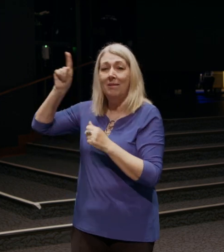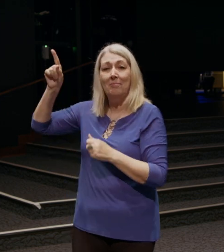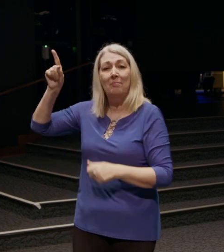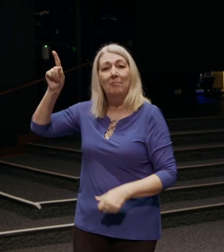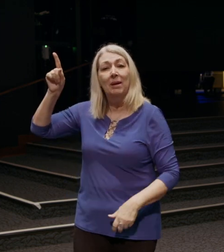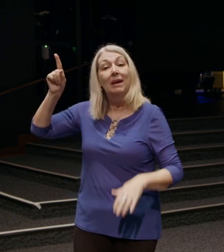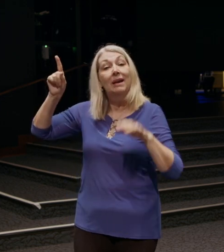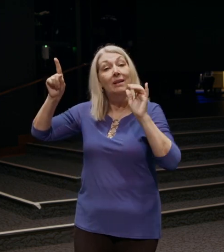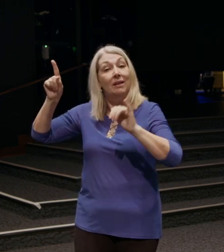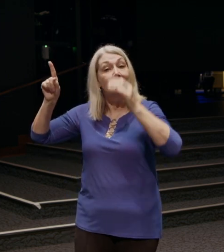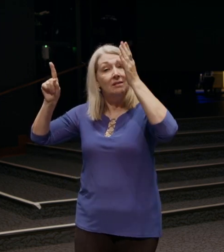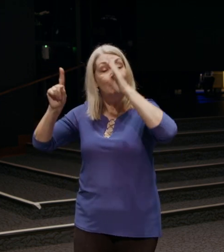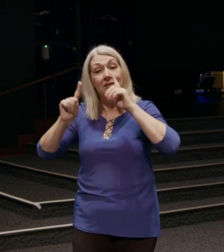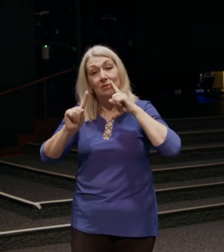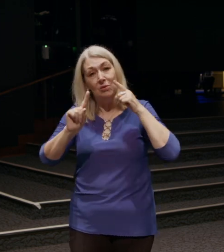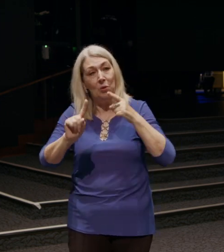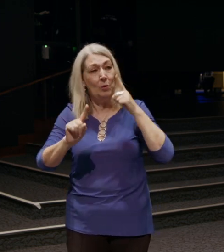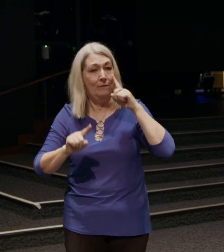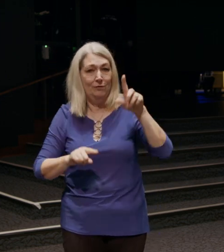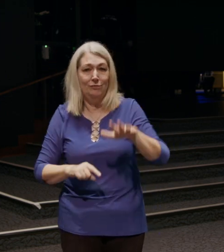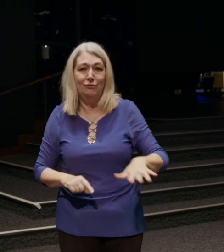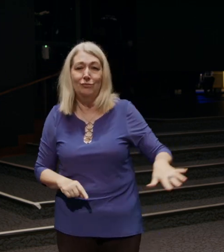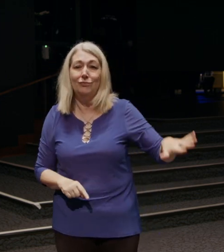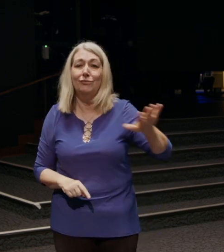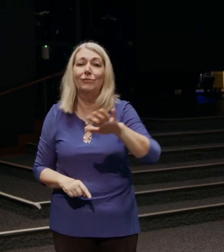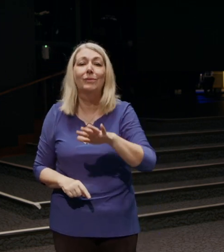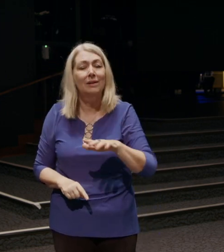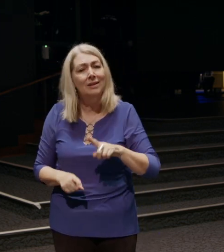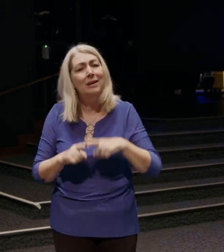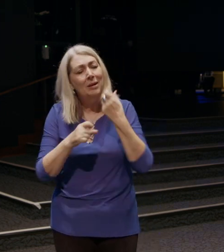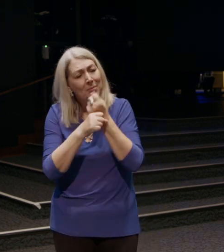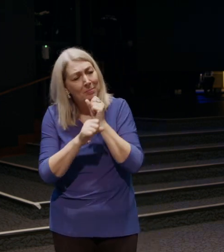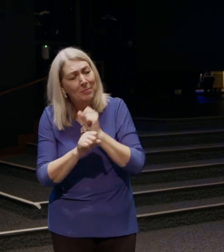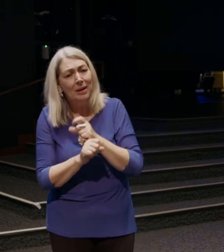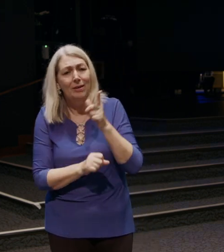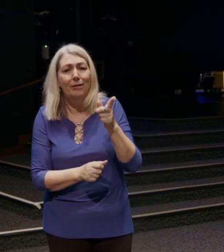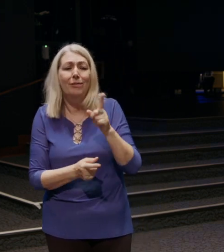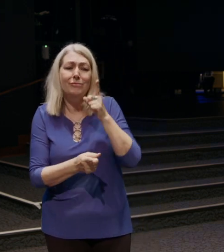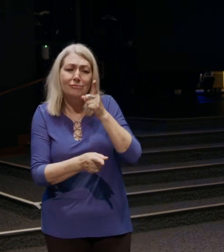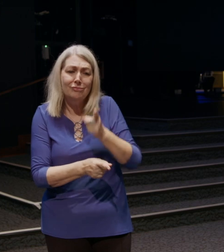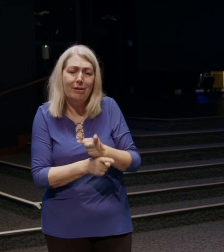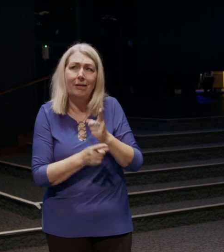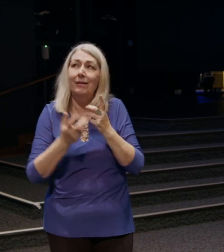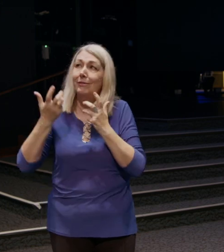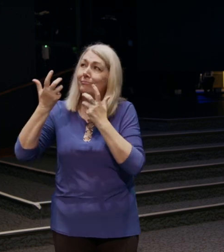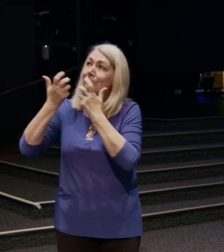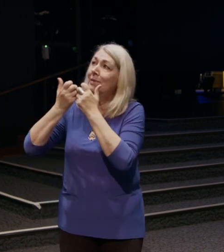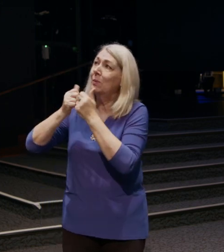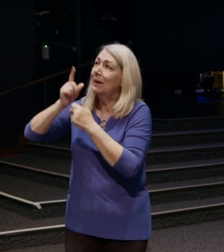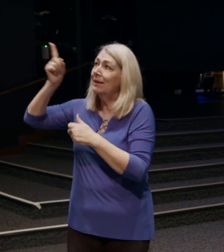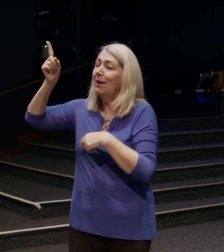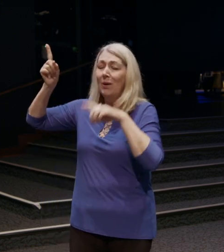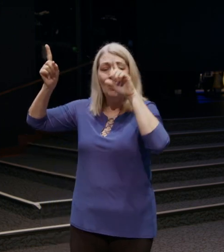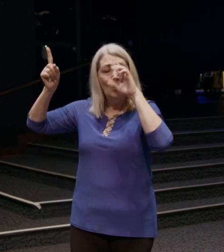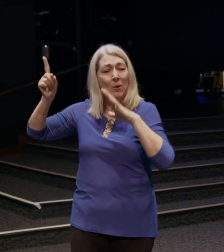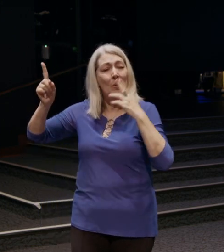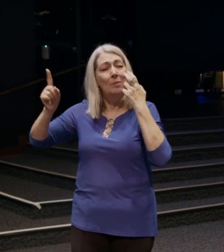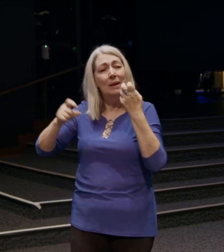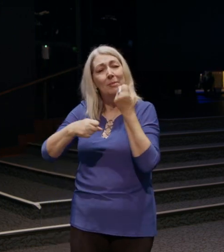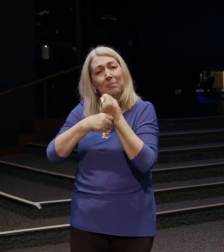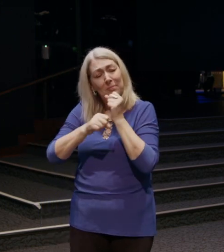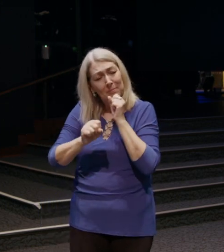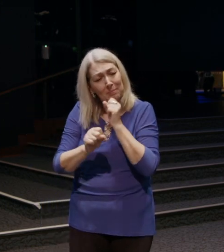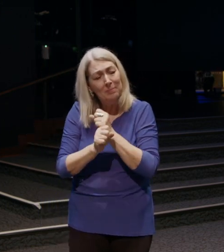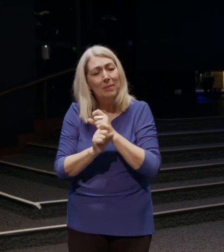God's goal for you, dear friend, to make you right with him. I hope he makes you healthy. I hope